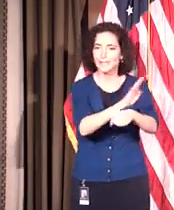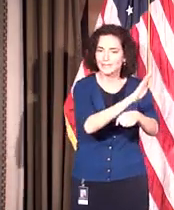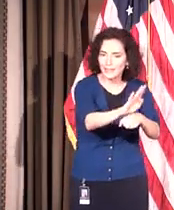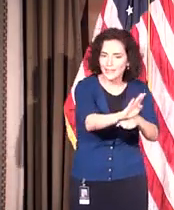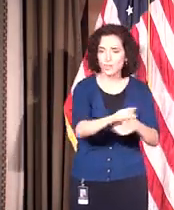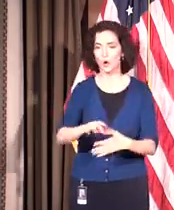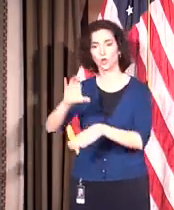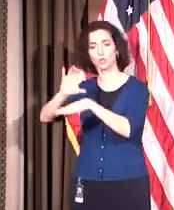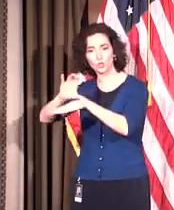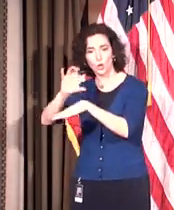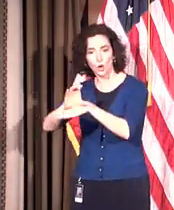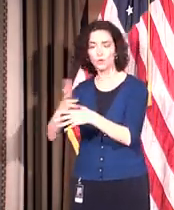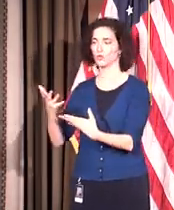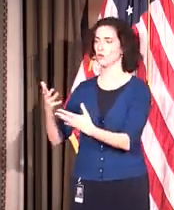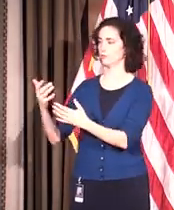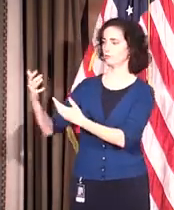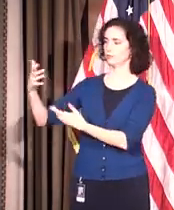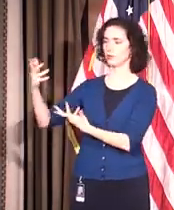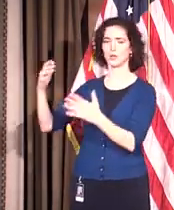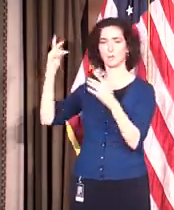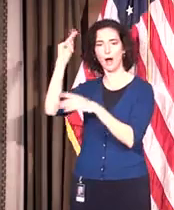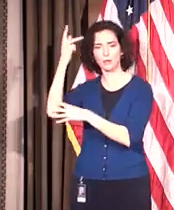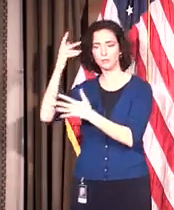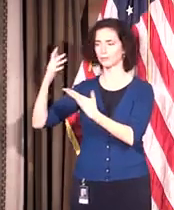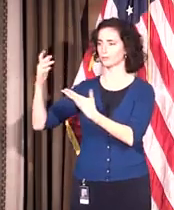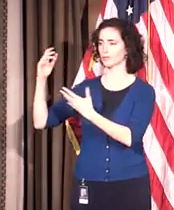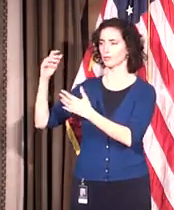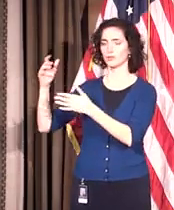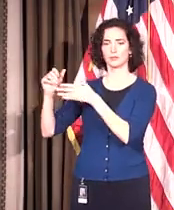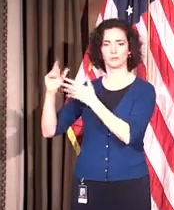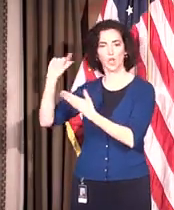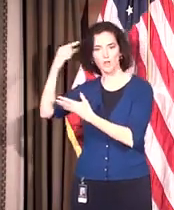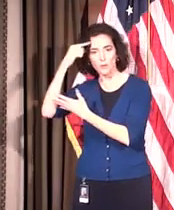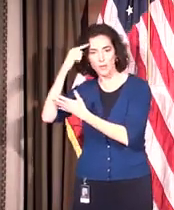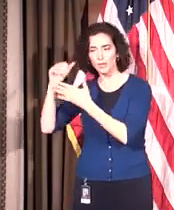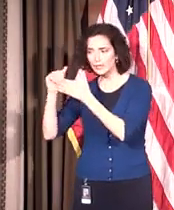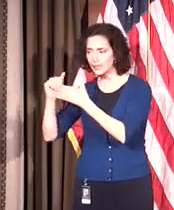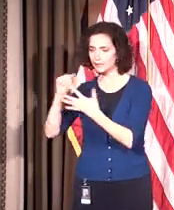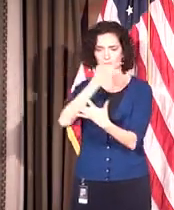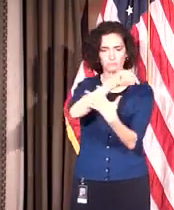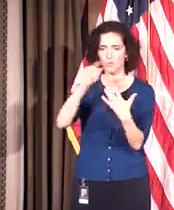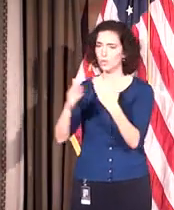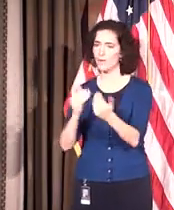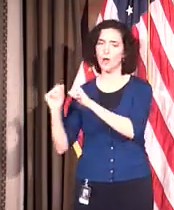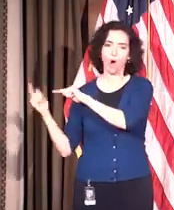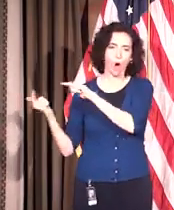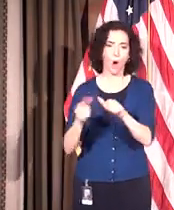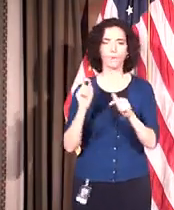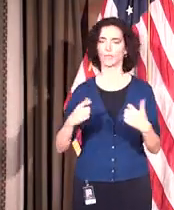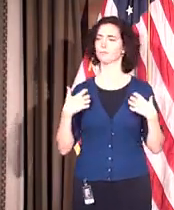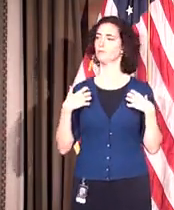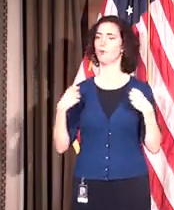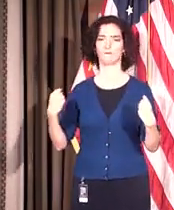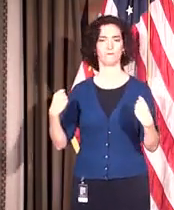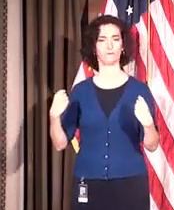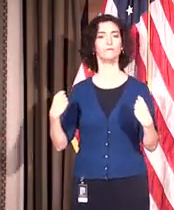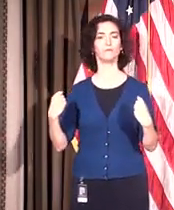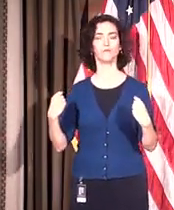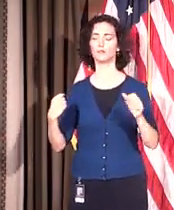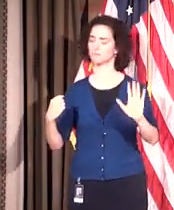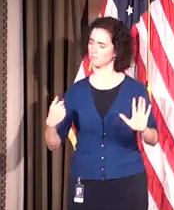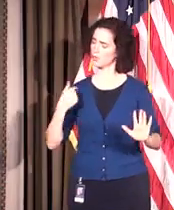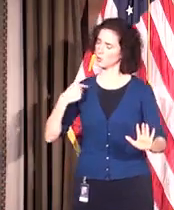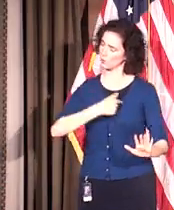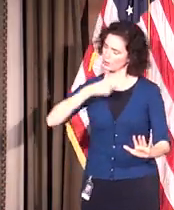an elected official or whatever. We need everybody stepping forward and saying, you know, we have